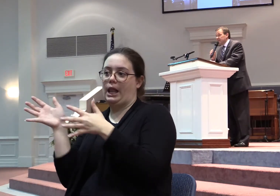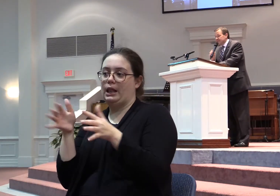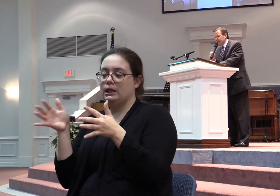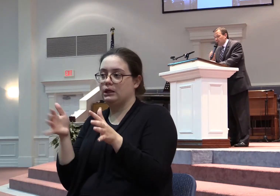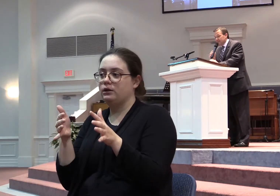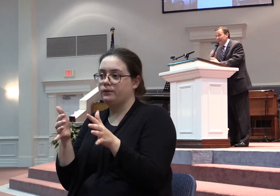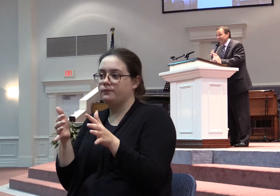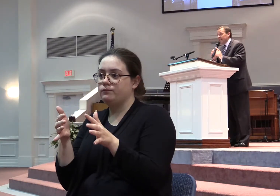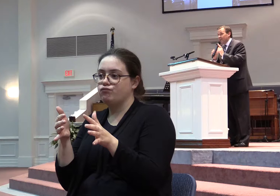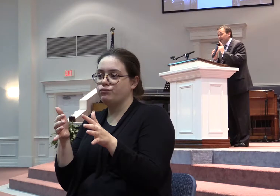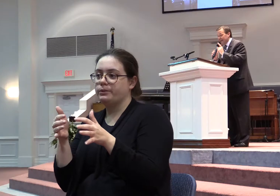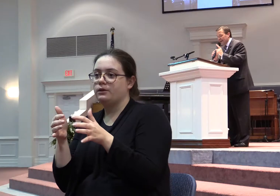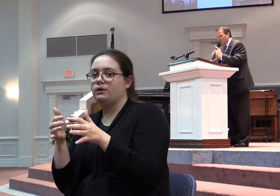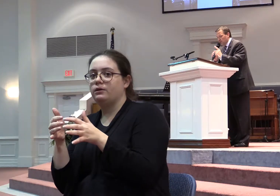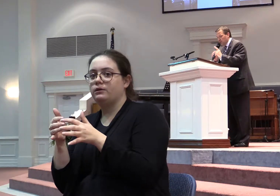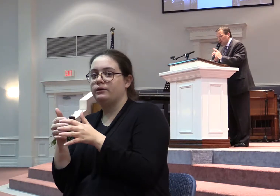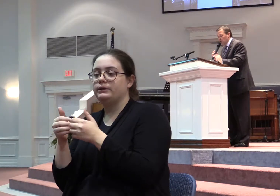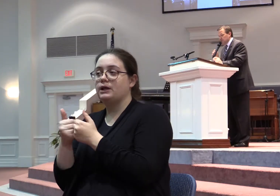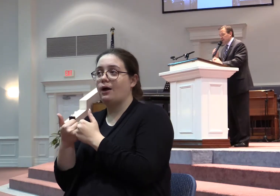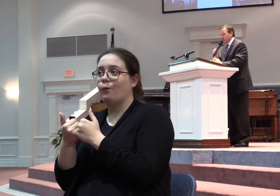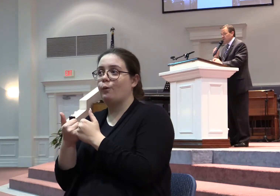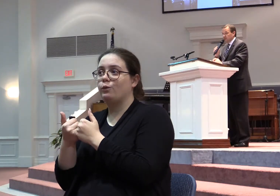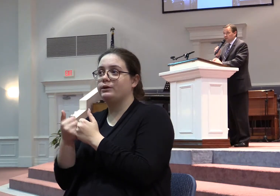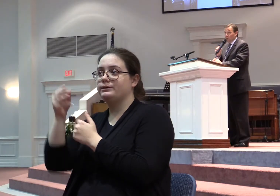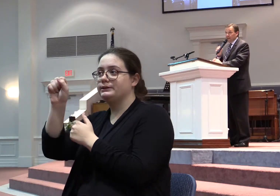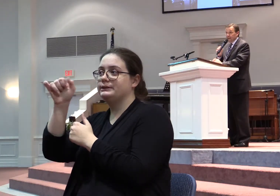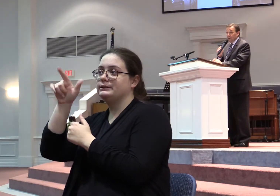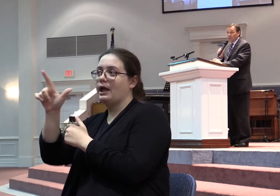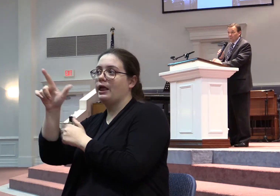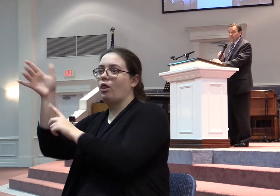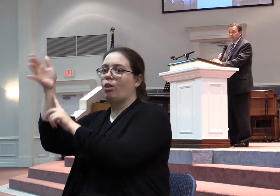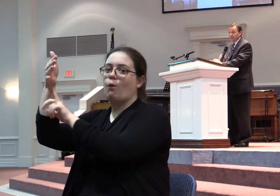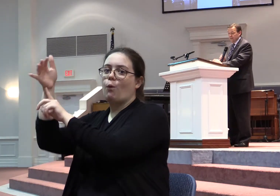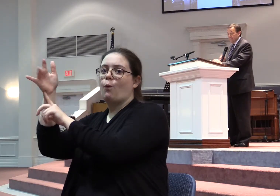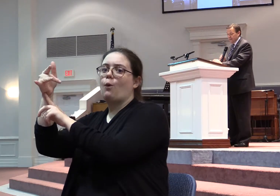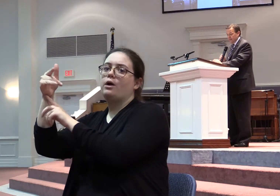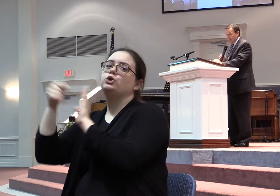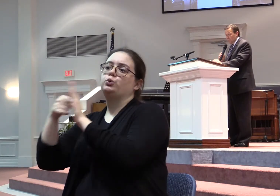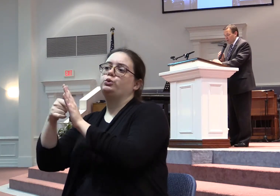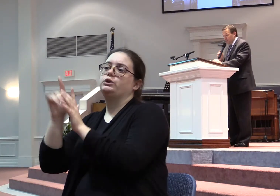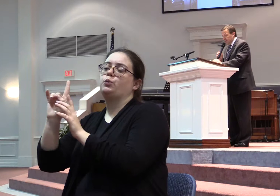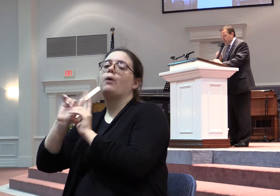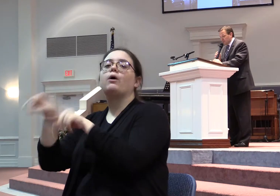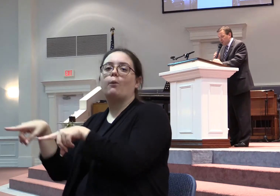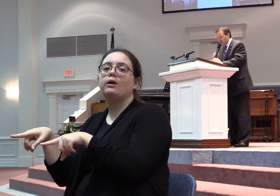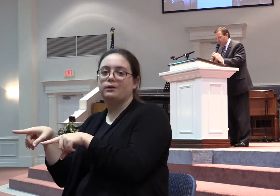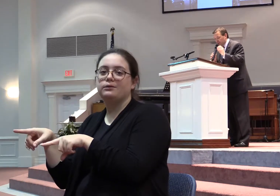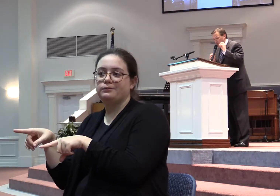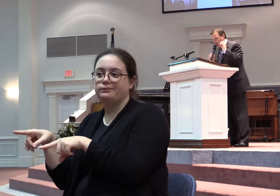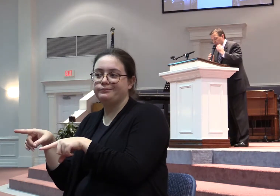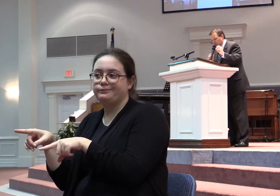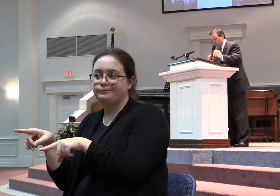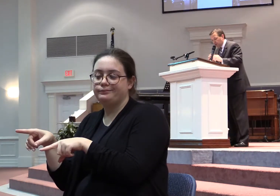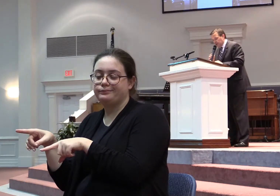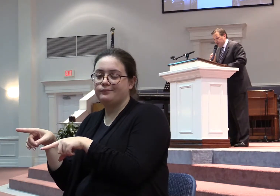set of the sails and not the gales which tells us the way to go. Right. Ooh, yes.